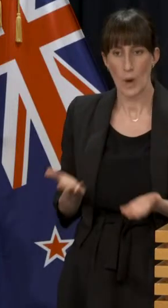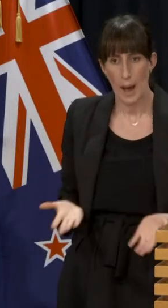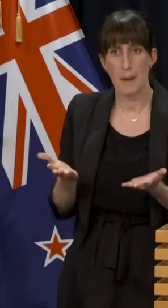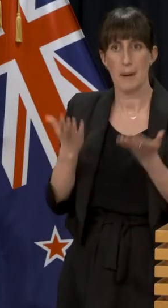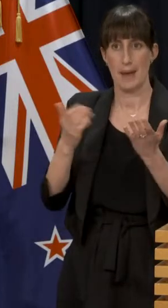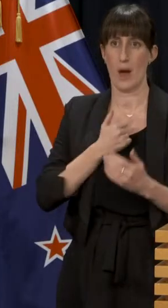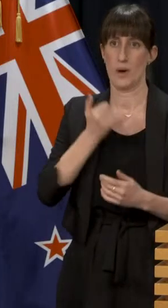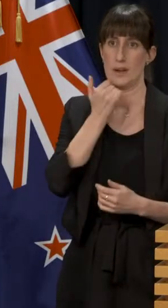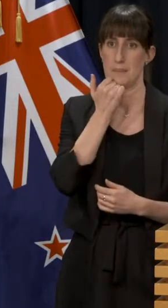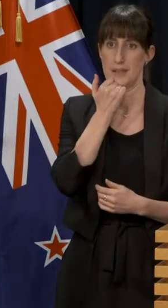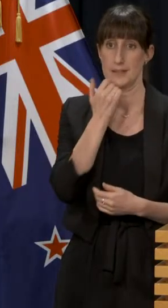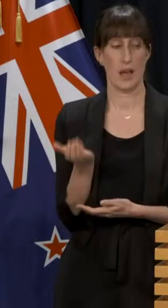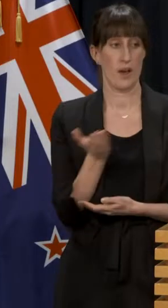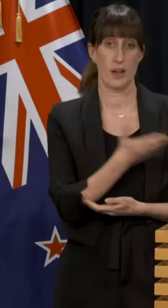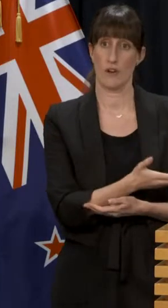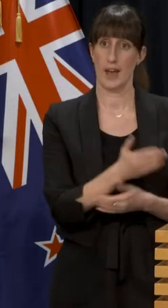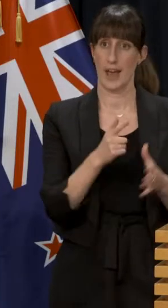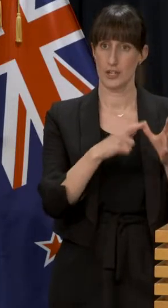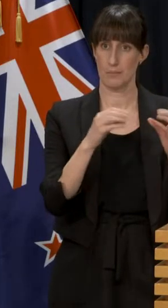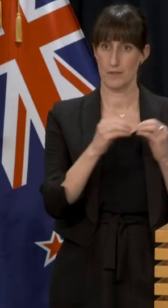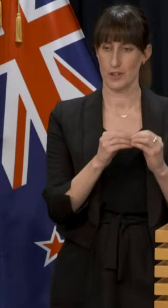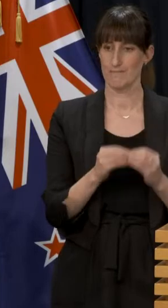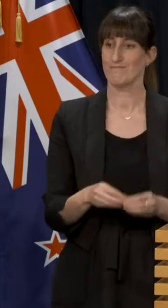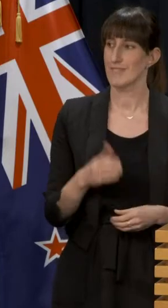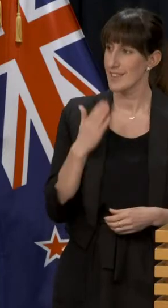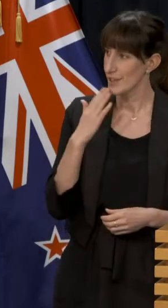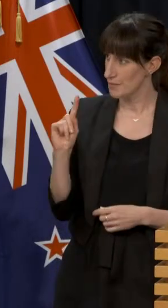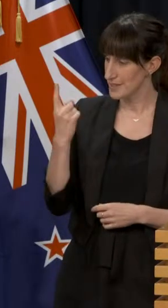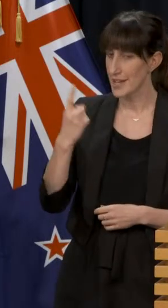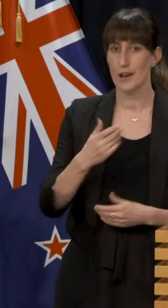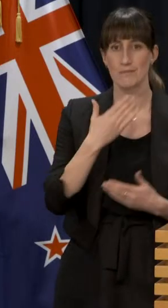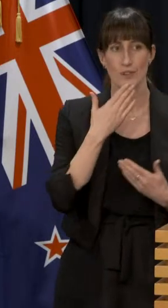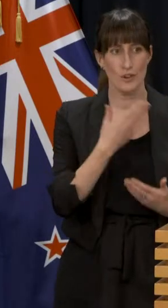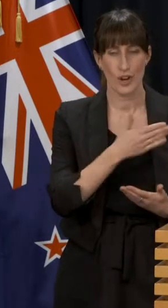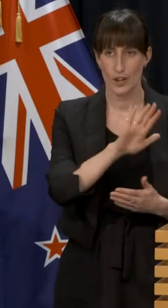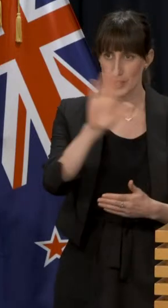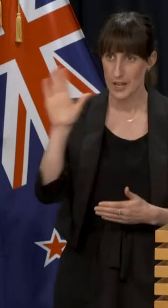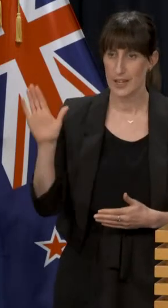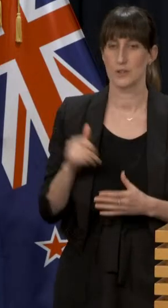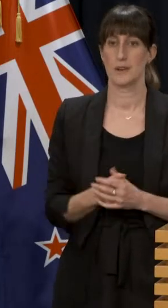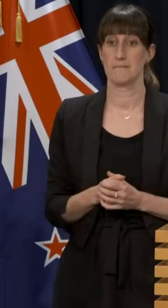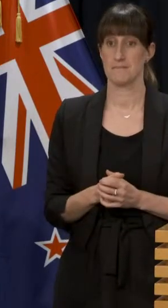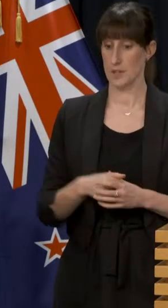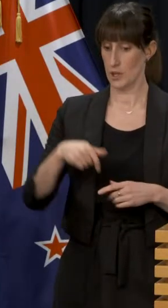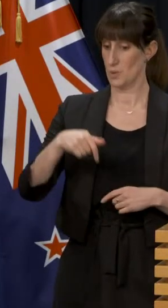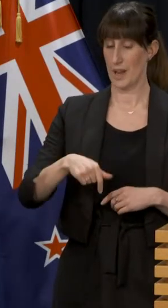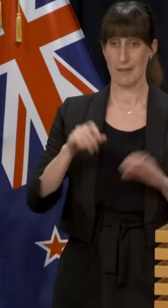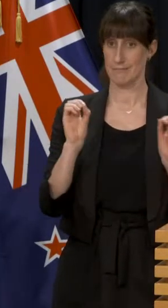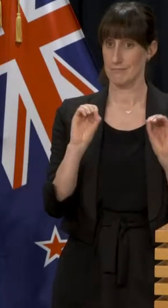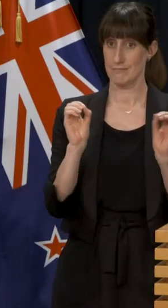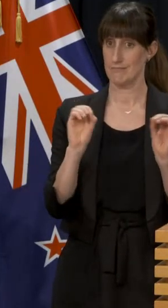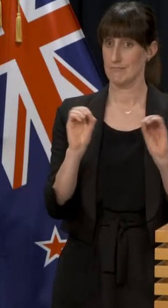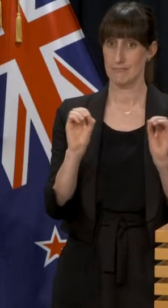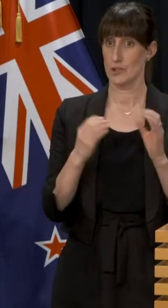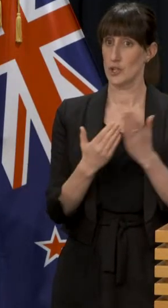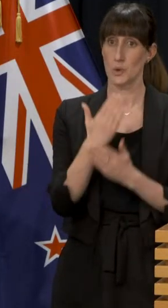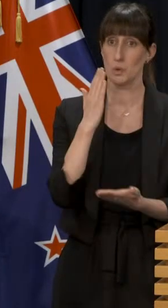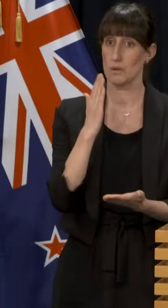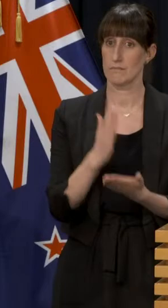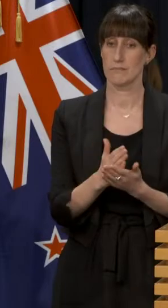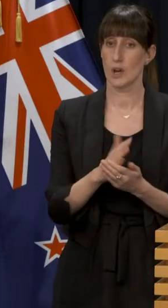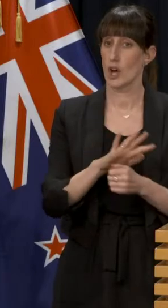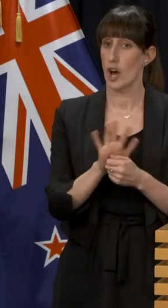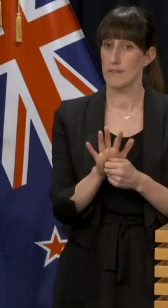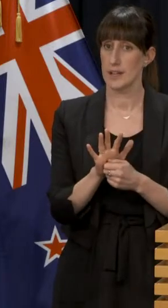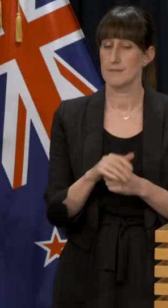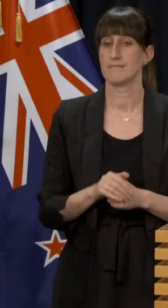Bloomfield. Thank you, Minister. Kia ora koutou katoa. Actually, today there are no new cases of COVID-19 to report. So it's